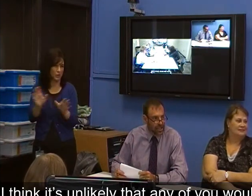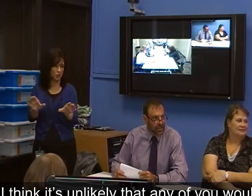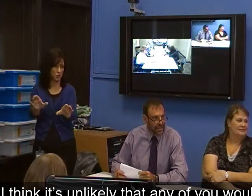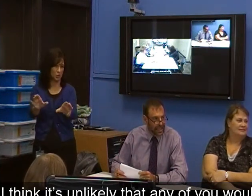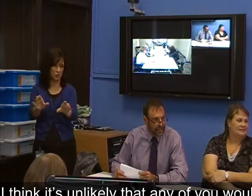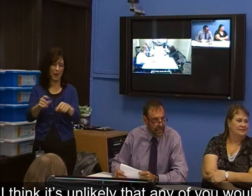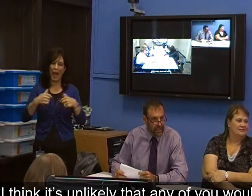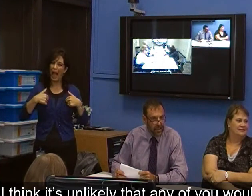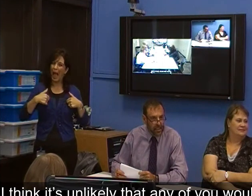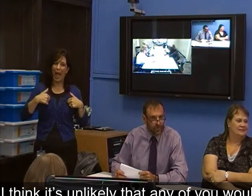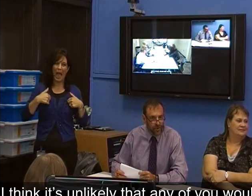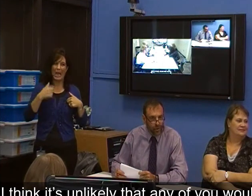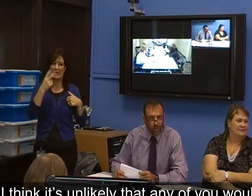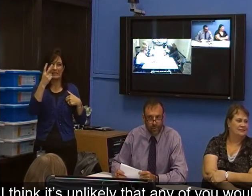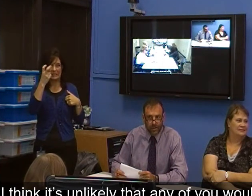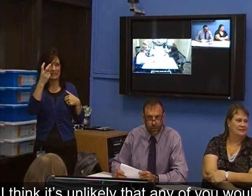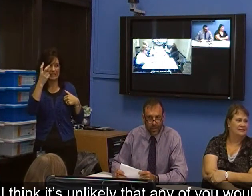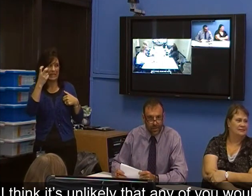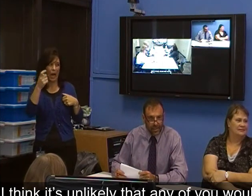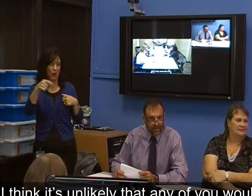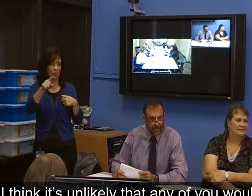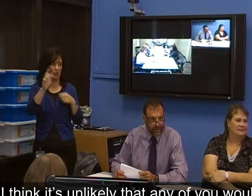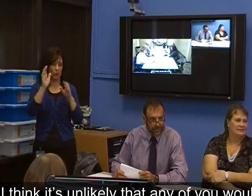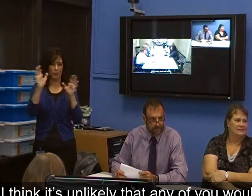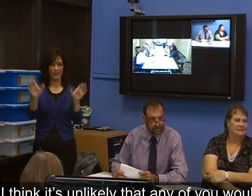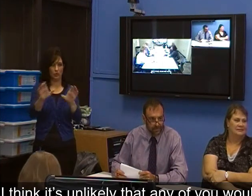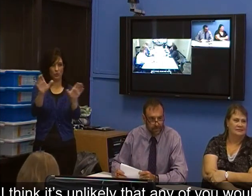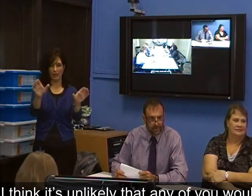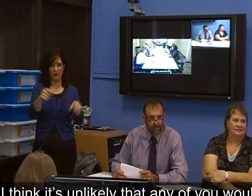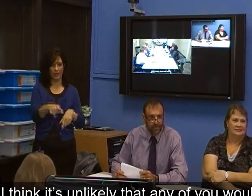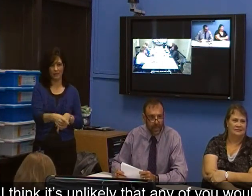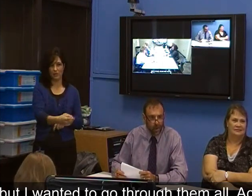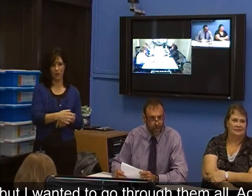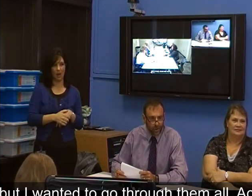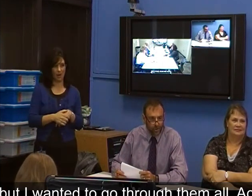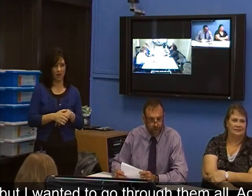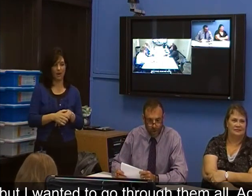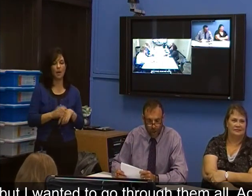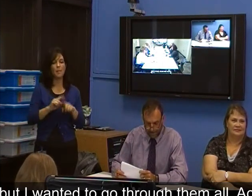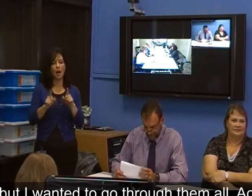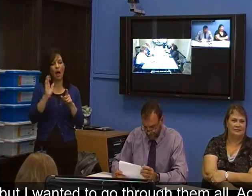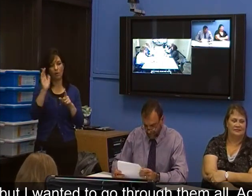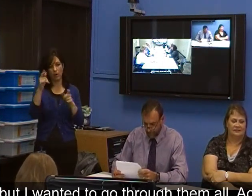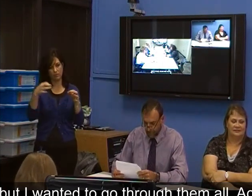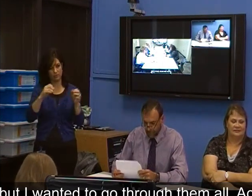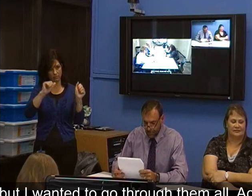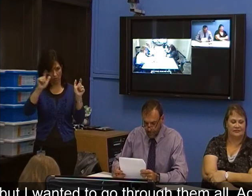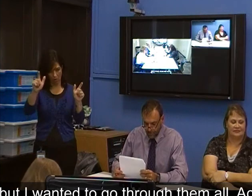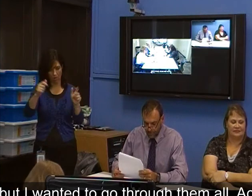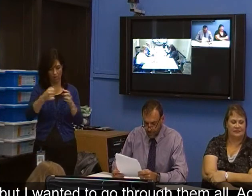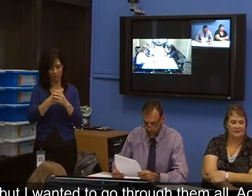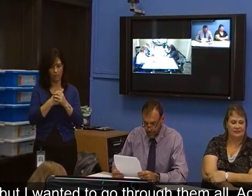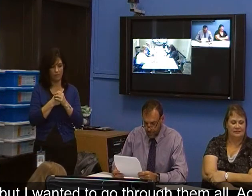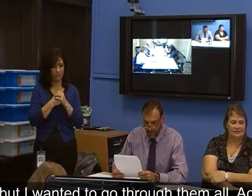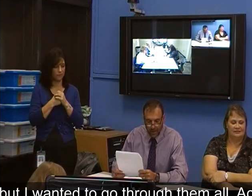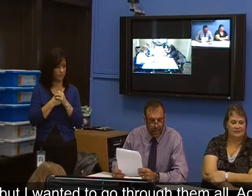I think it's unlikely any of you will be doing this activity, but I want to go through them all.